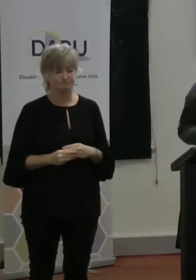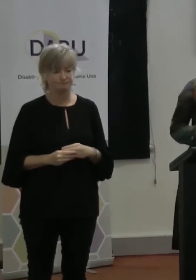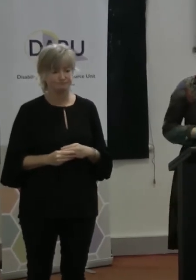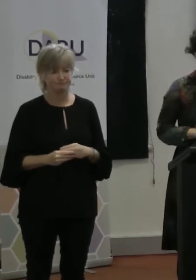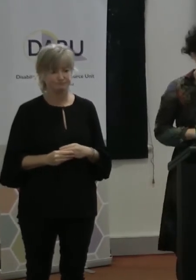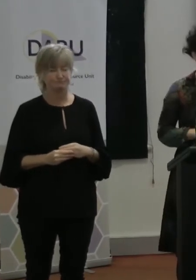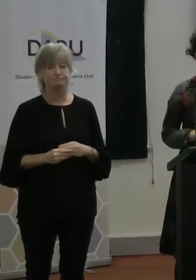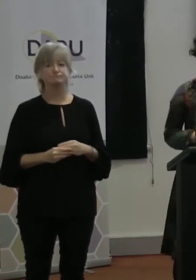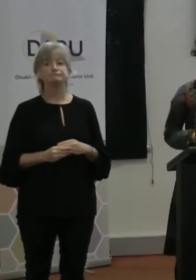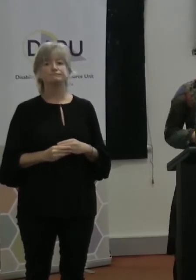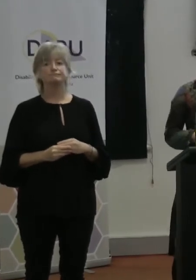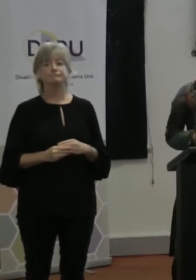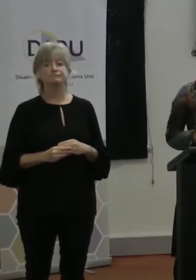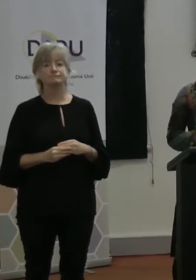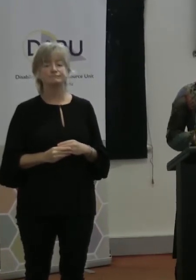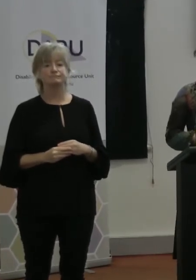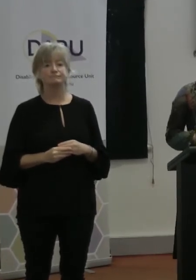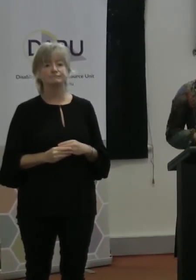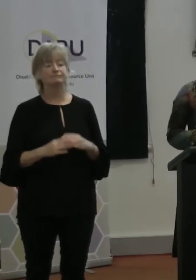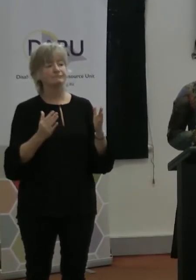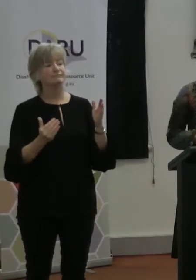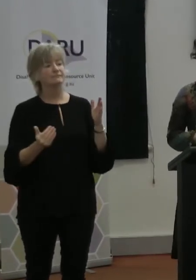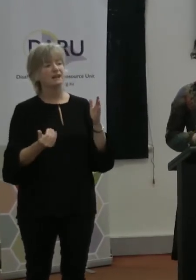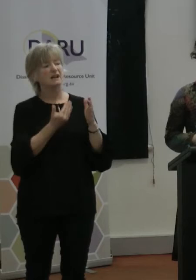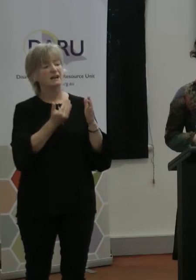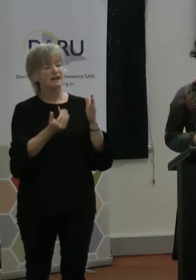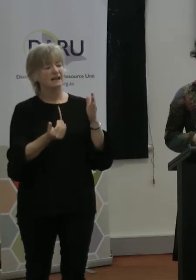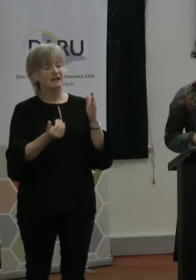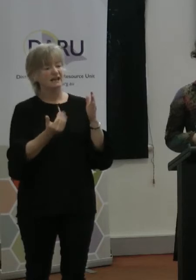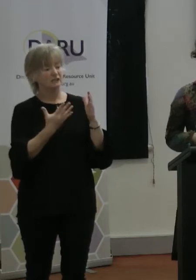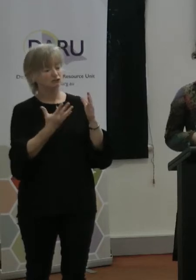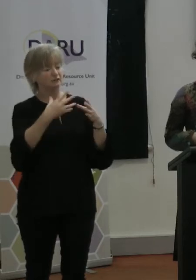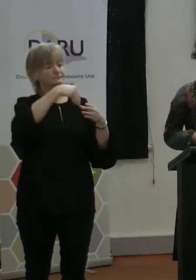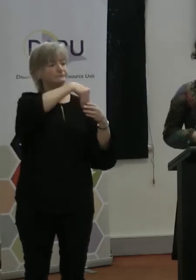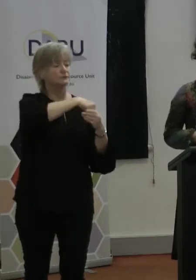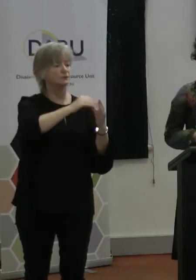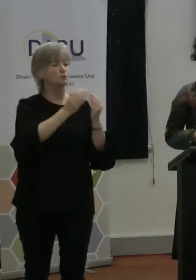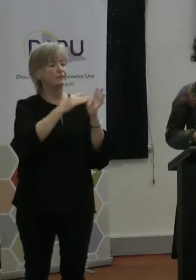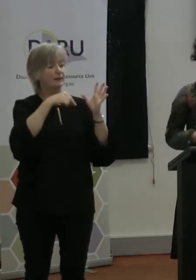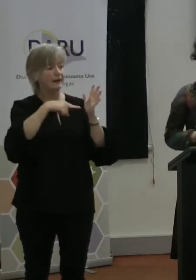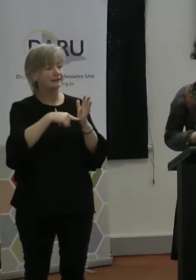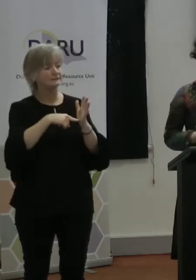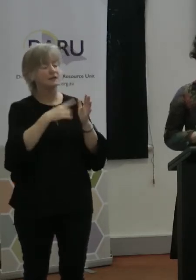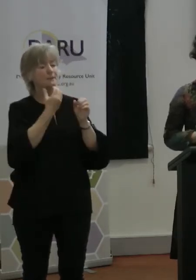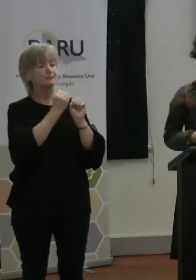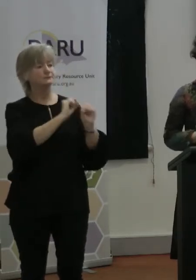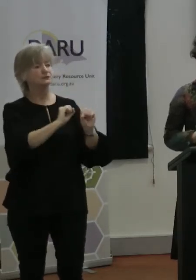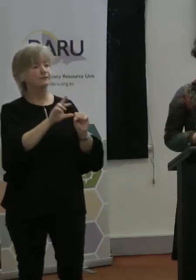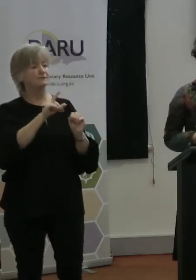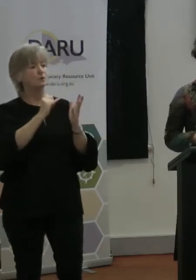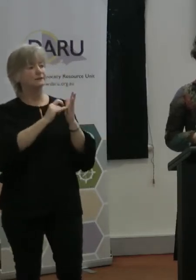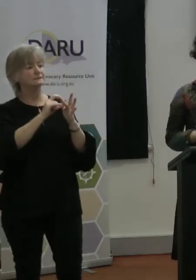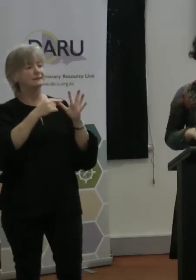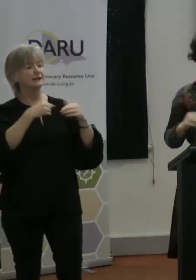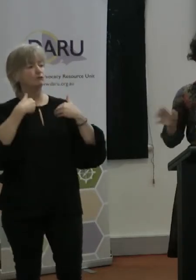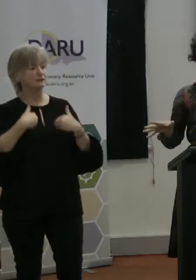One of the additional features that's been introduced to the Residential Tenancies Act is protections for an SDA